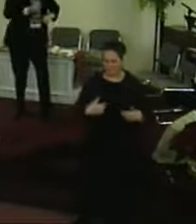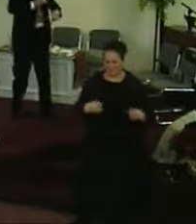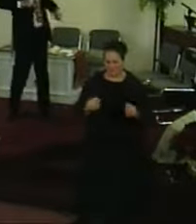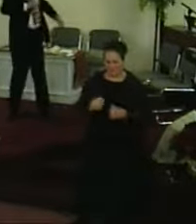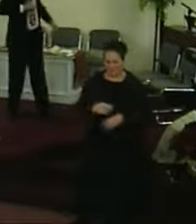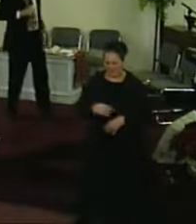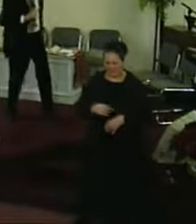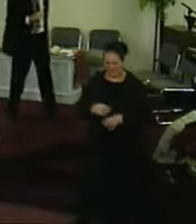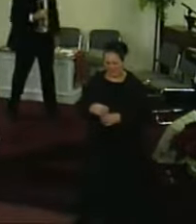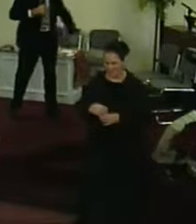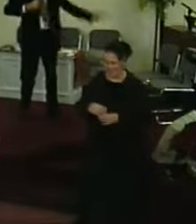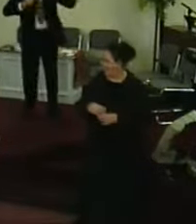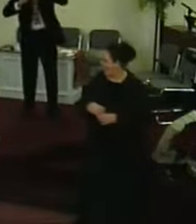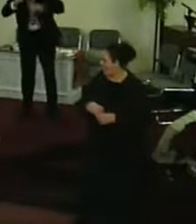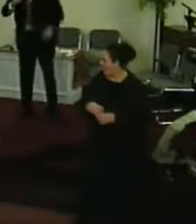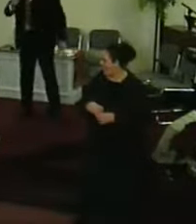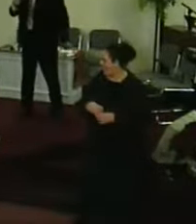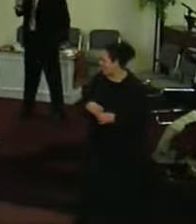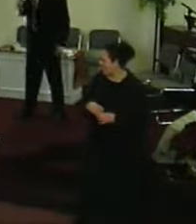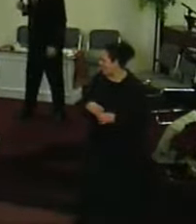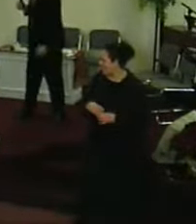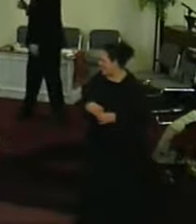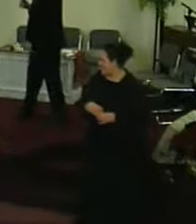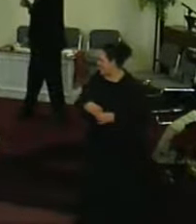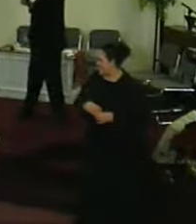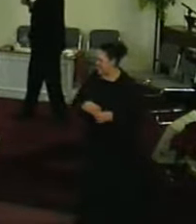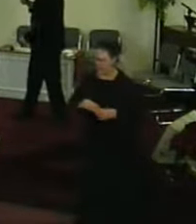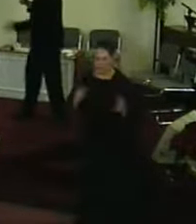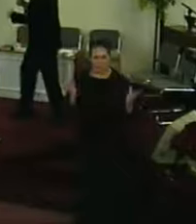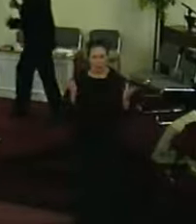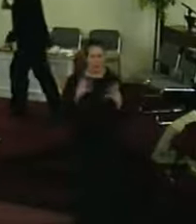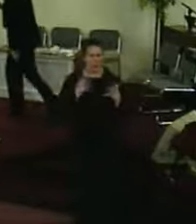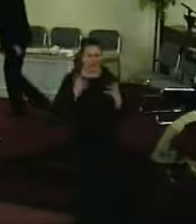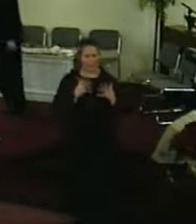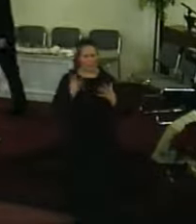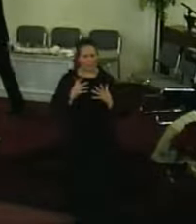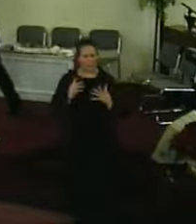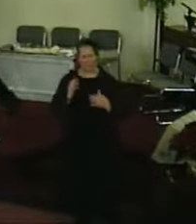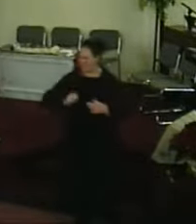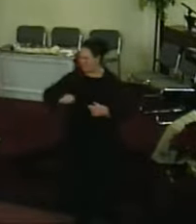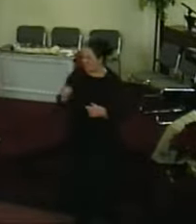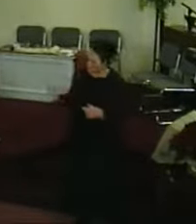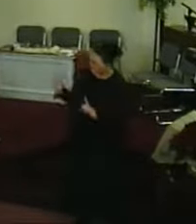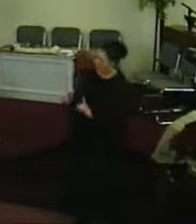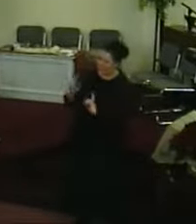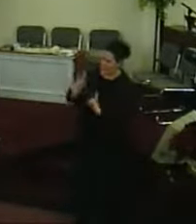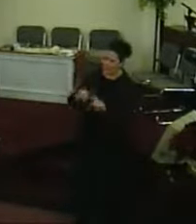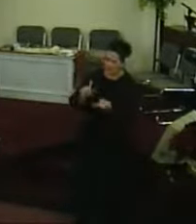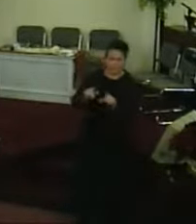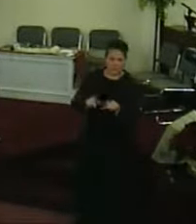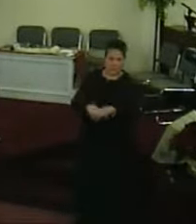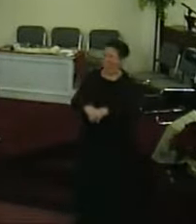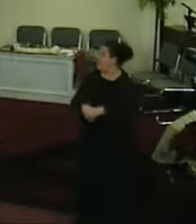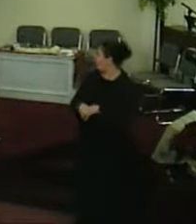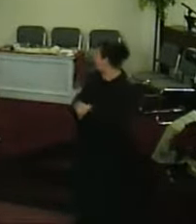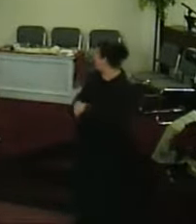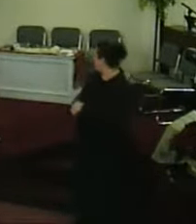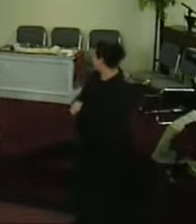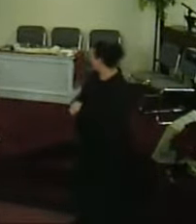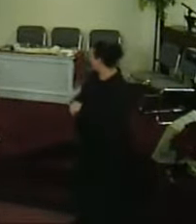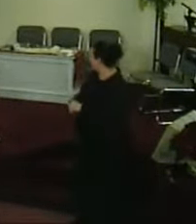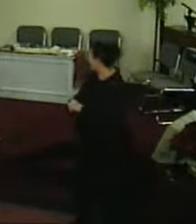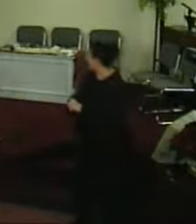and someone elbows you and says, come on, we can go this way. Hey, sure enough. And you just start walking this way.